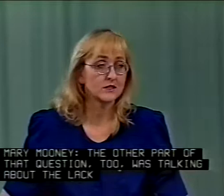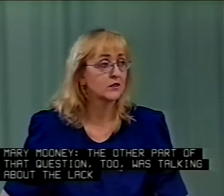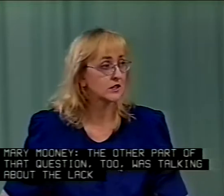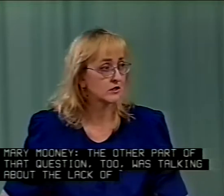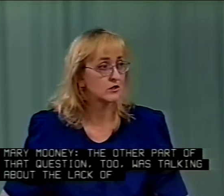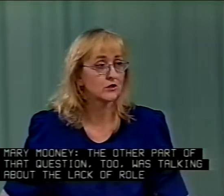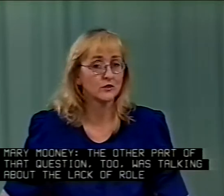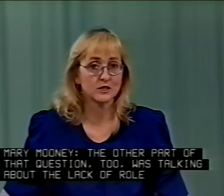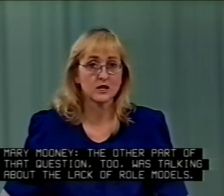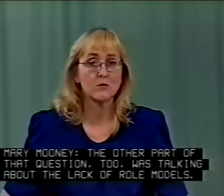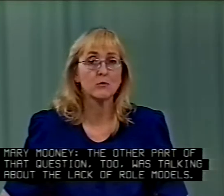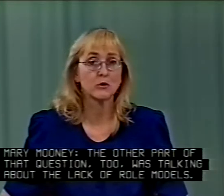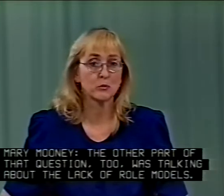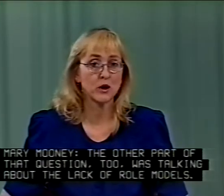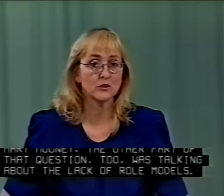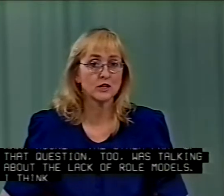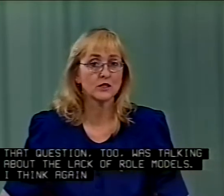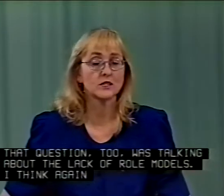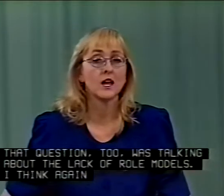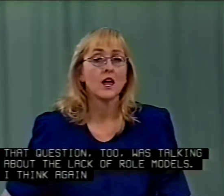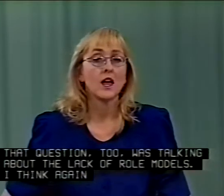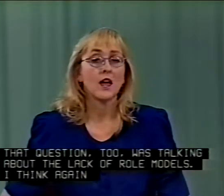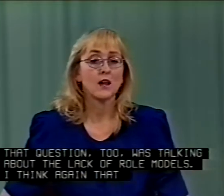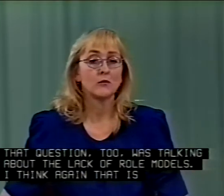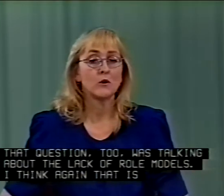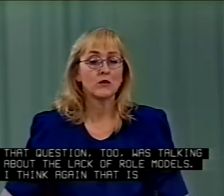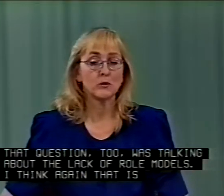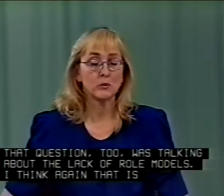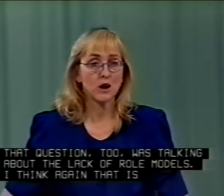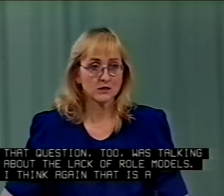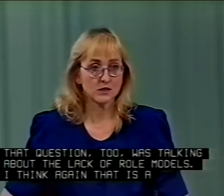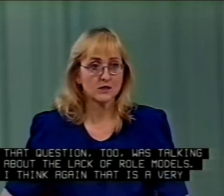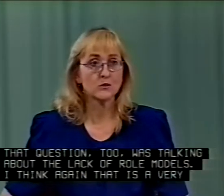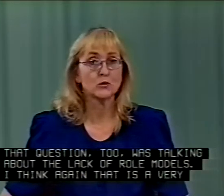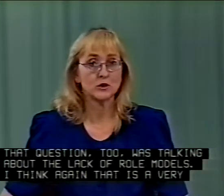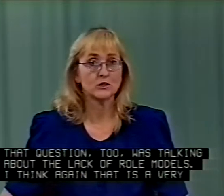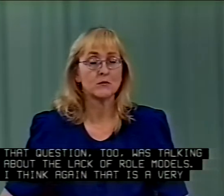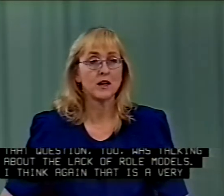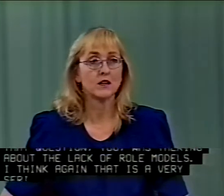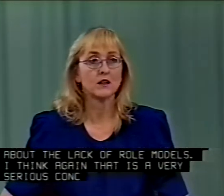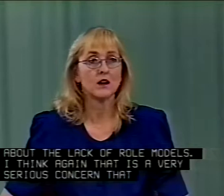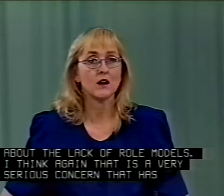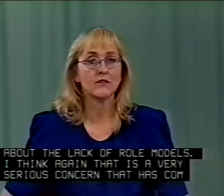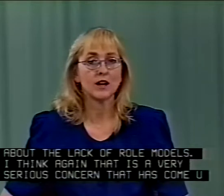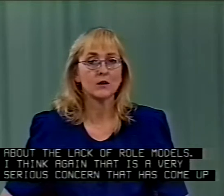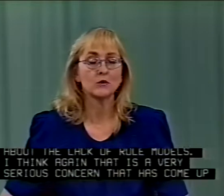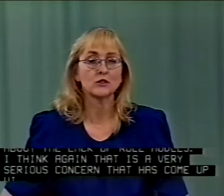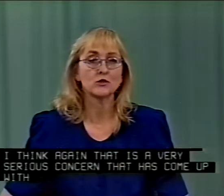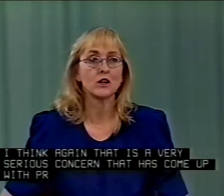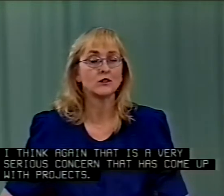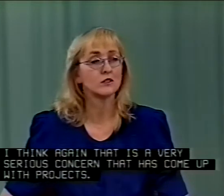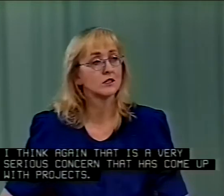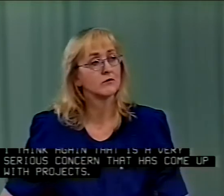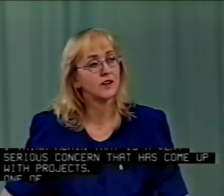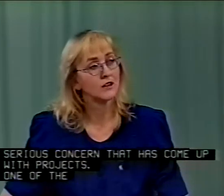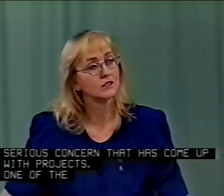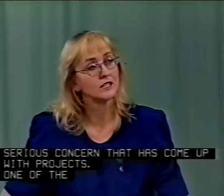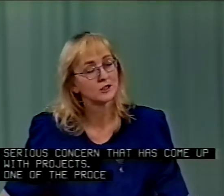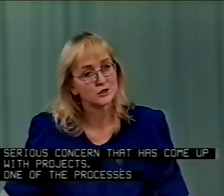serious concern that's come up with projects. And one of the processes that we're going to make available is trying to look at some faculty